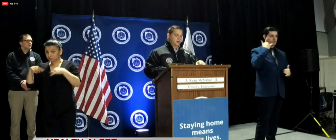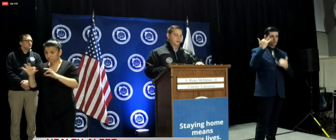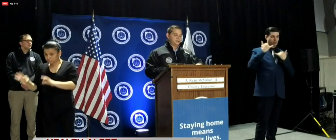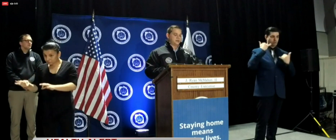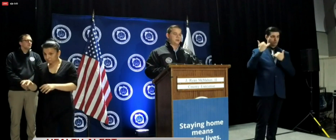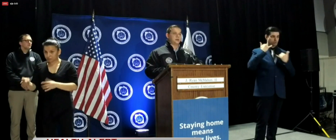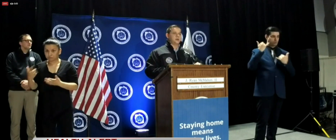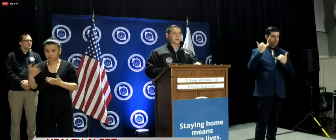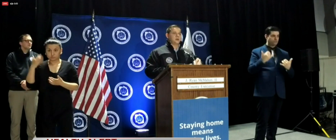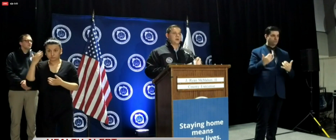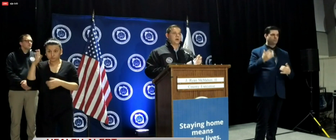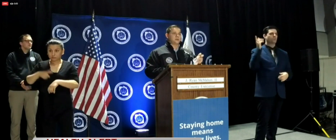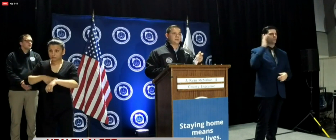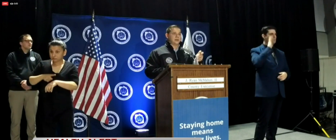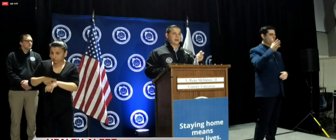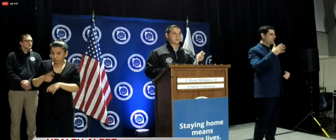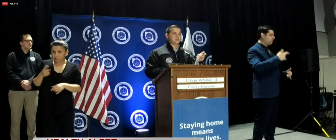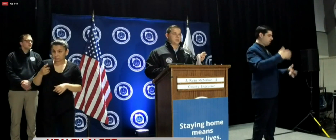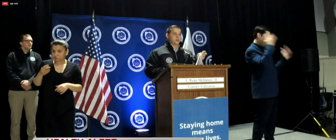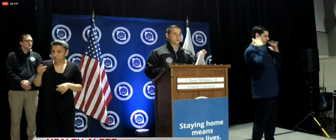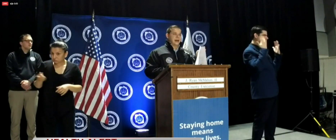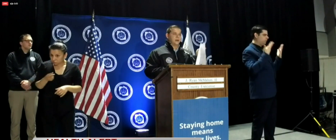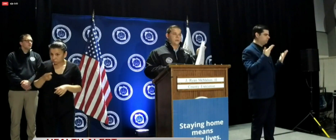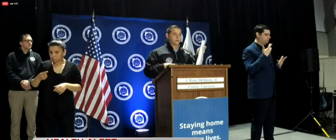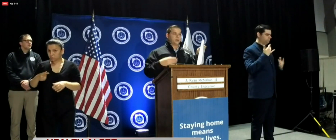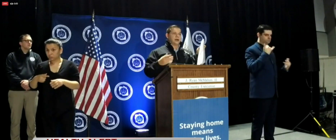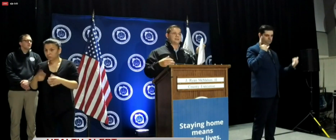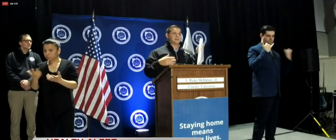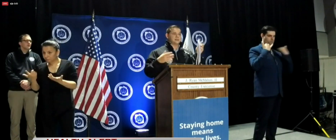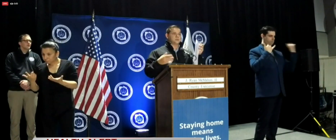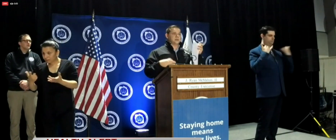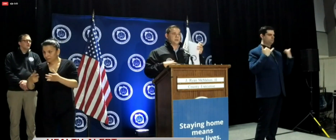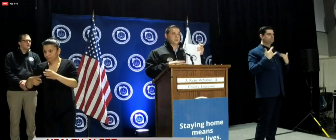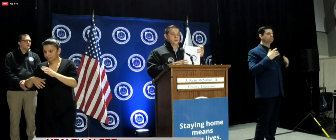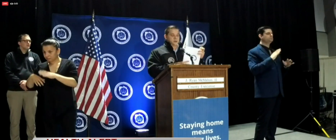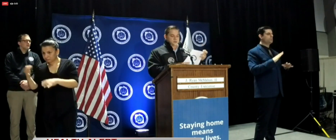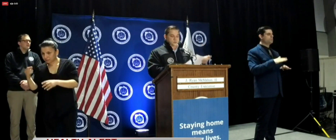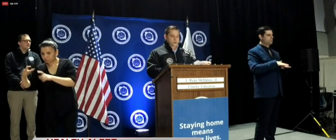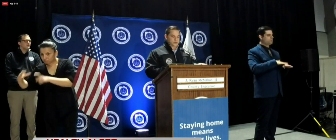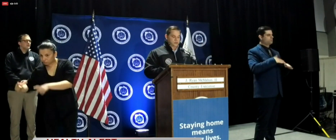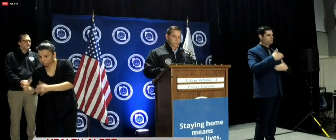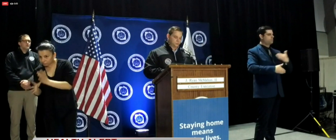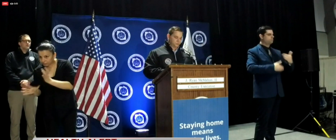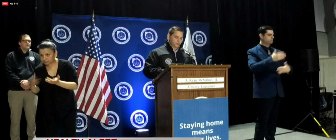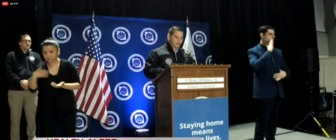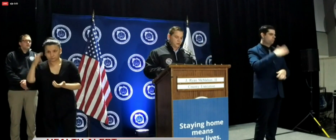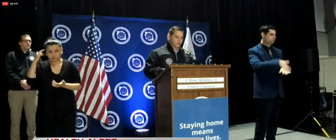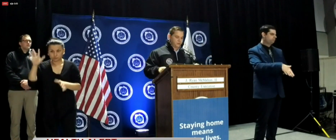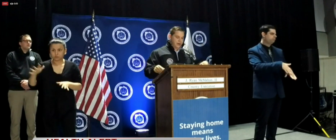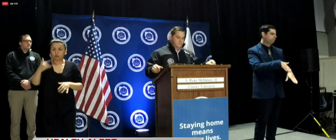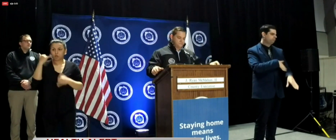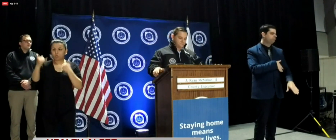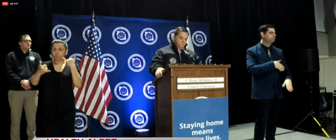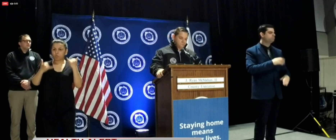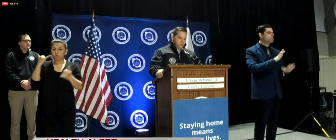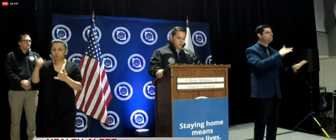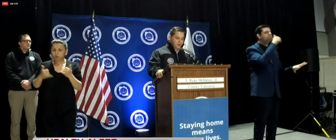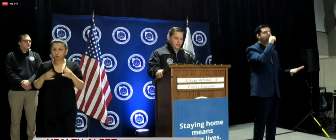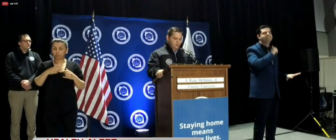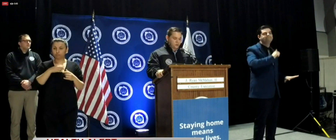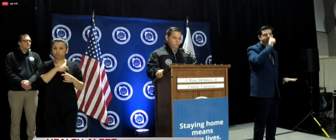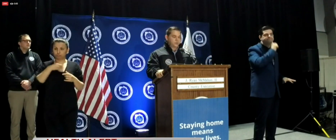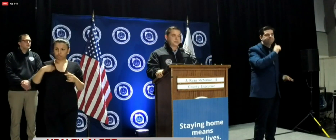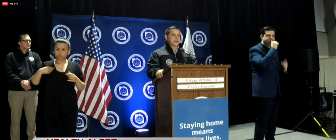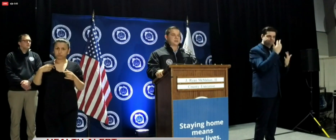with unnecessary calls, that actually slows down their process of being able to release you. So thank you for that.